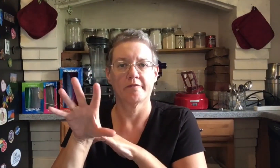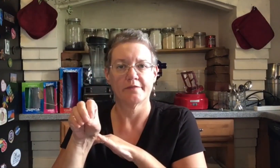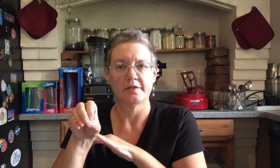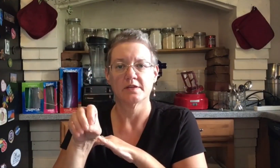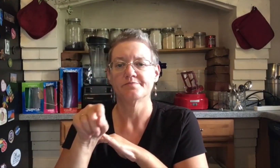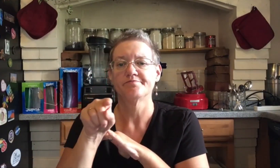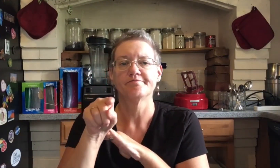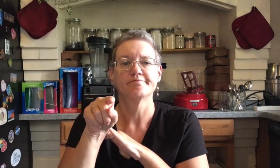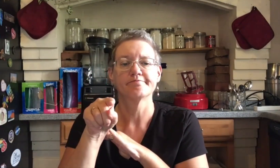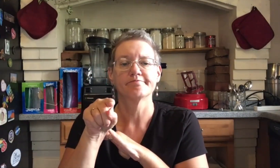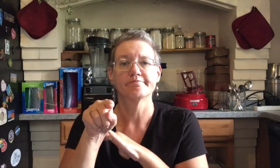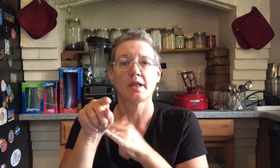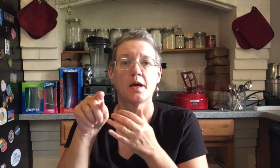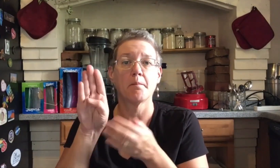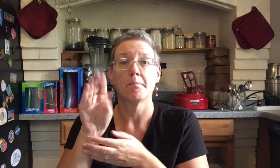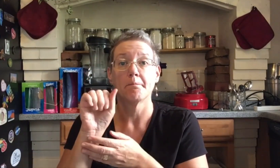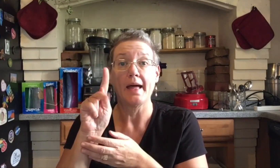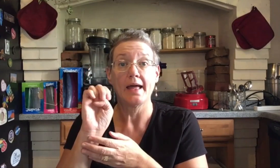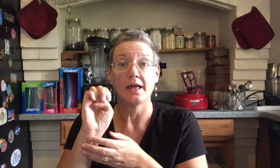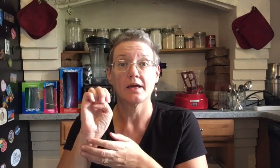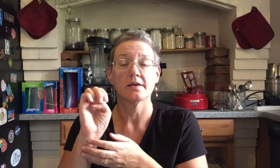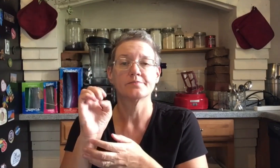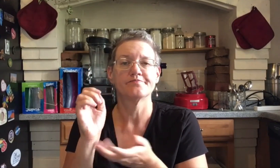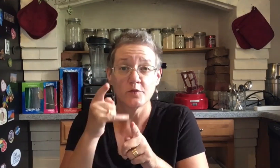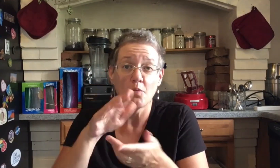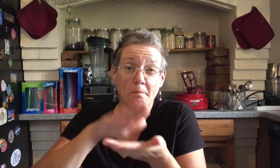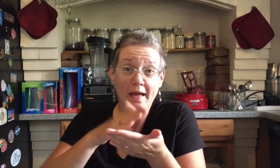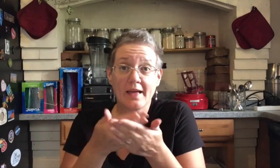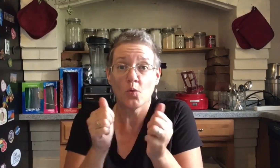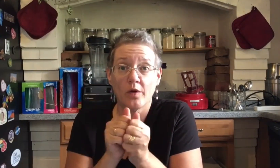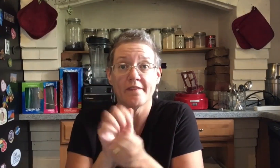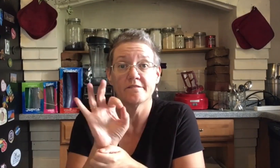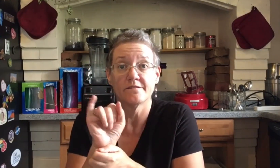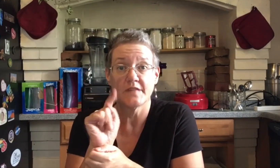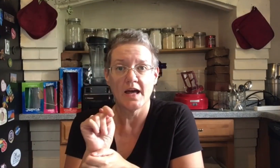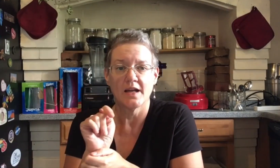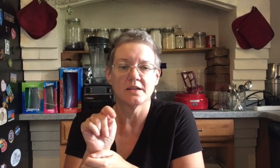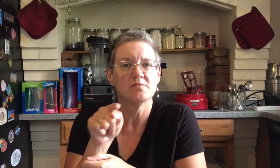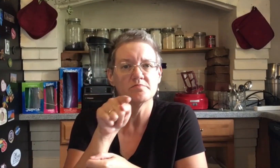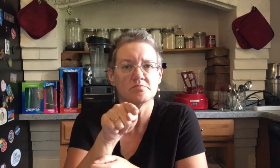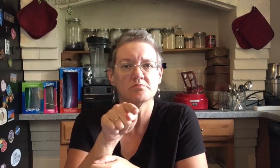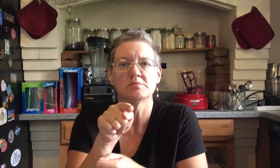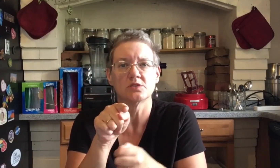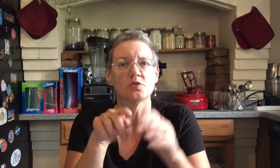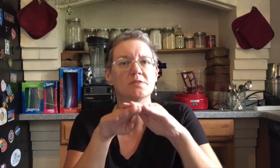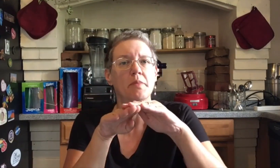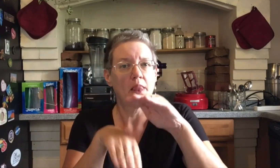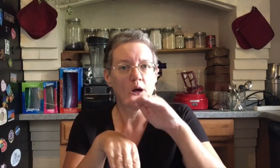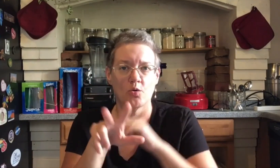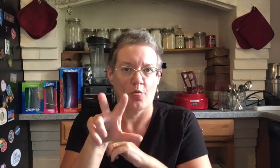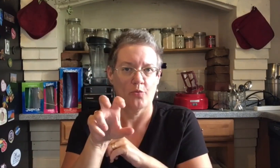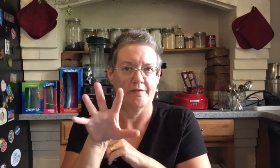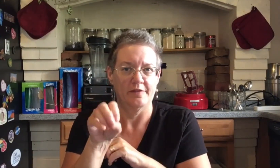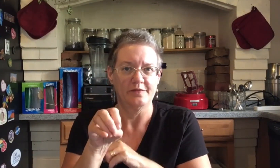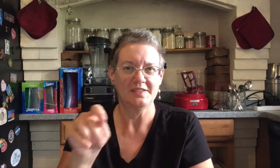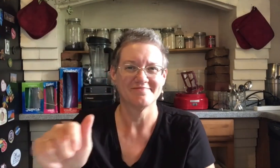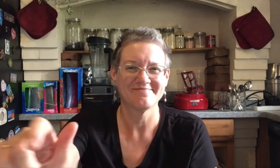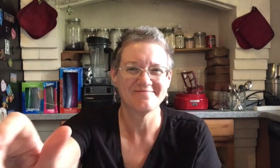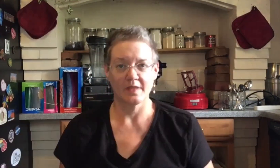But you're going to need to warm it below 350. If you bake with fats, just keep the